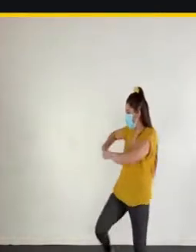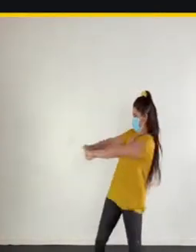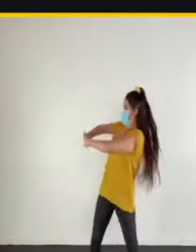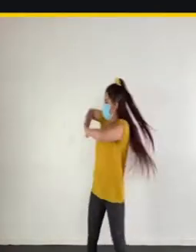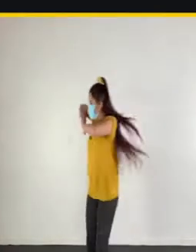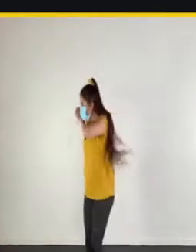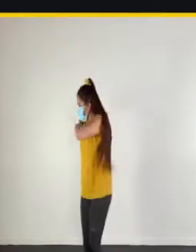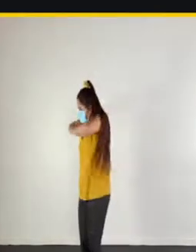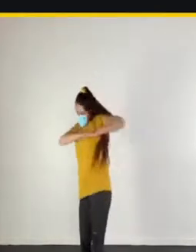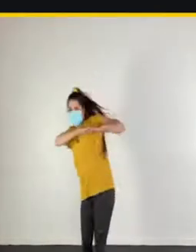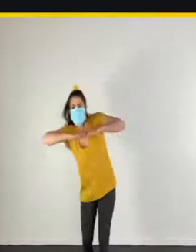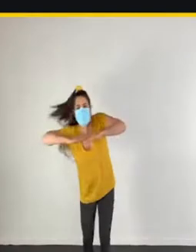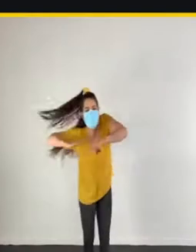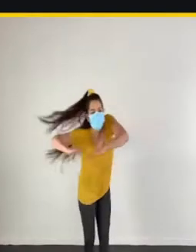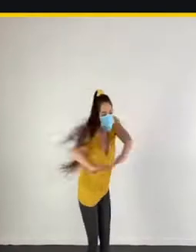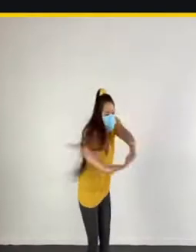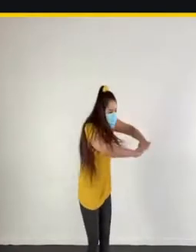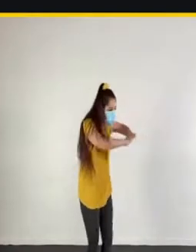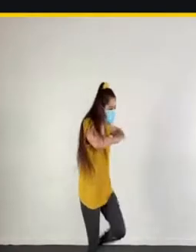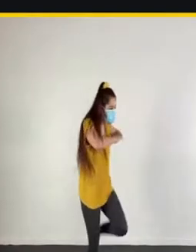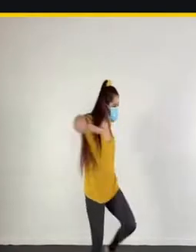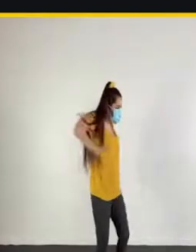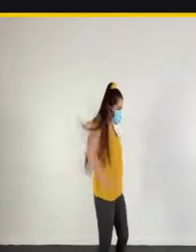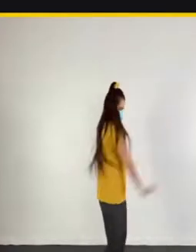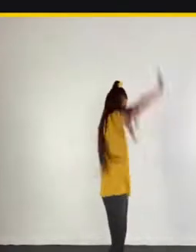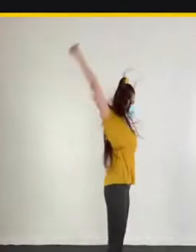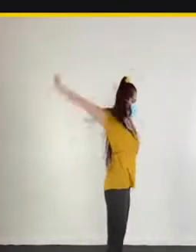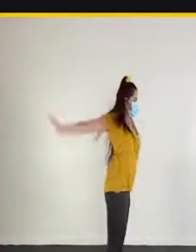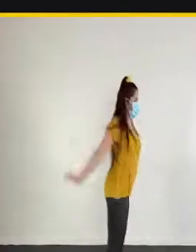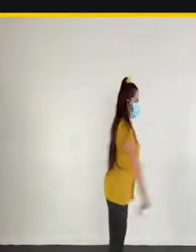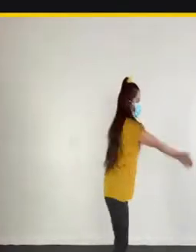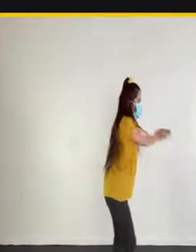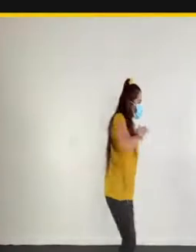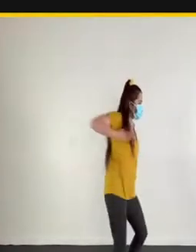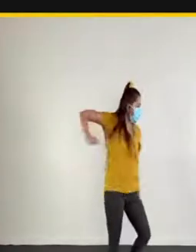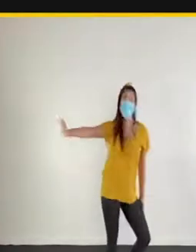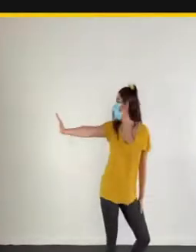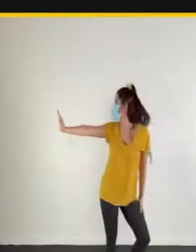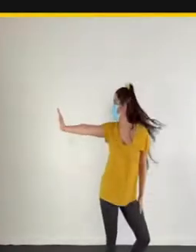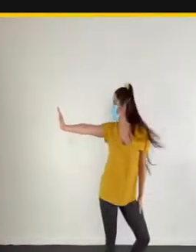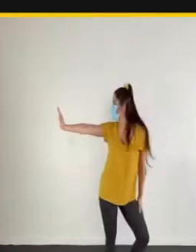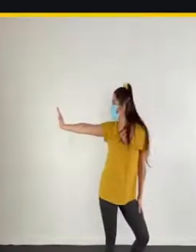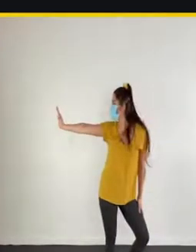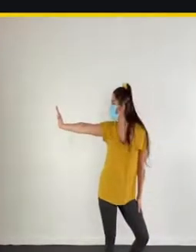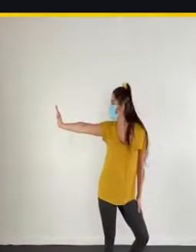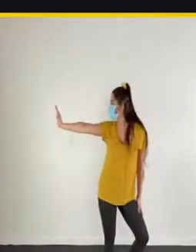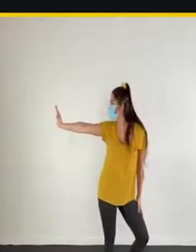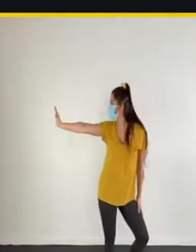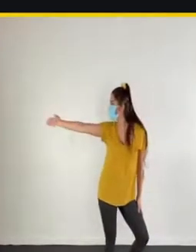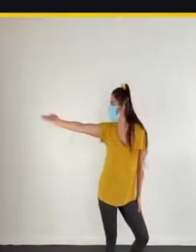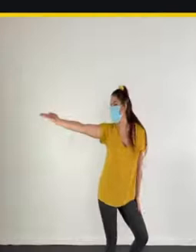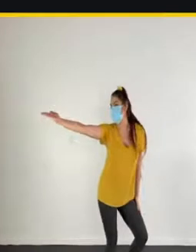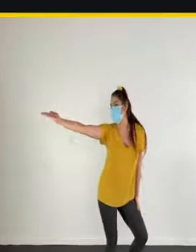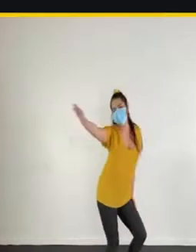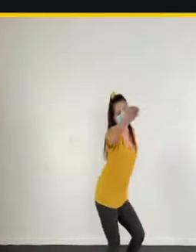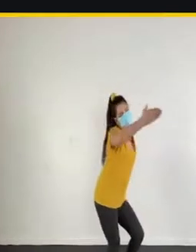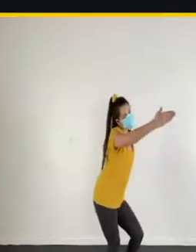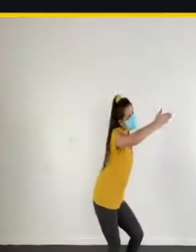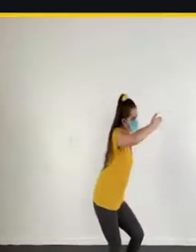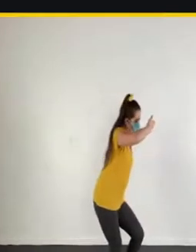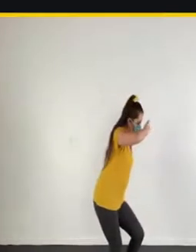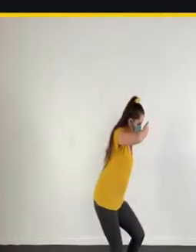the mood for somber poetics and demanded a change of pace from the bartender, who ignored